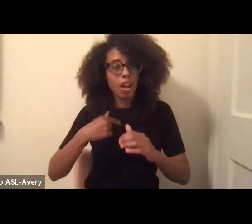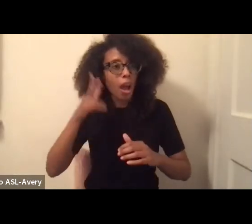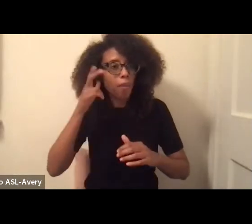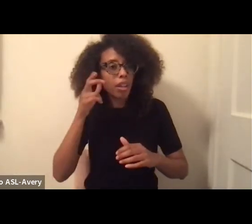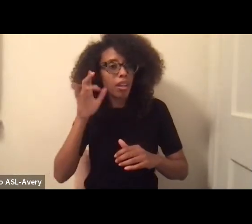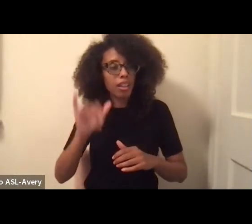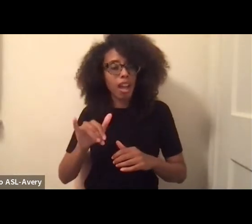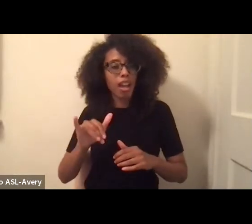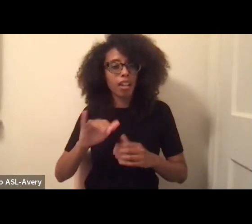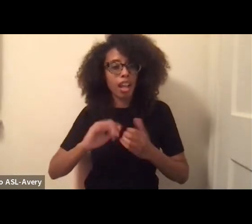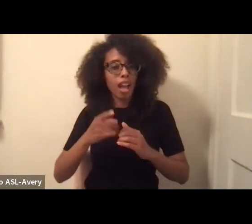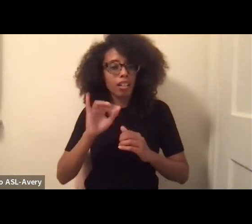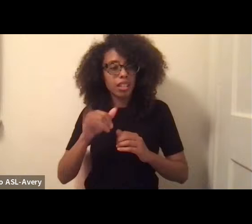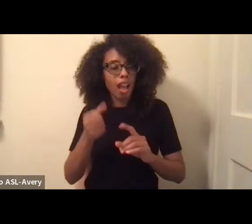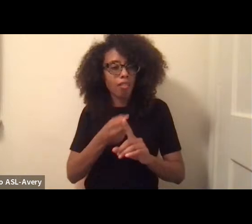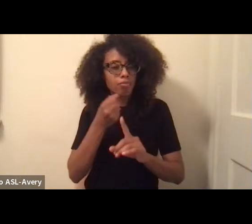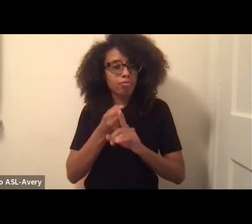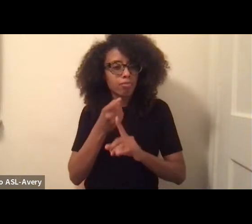for you?